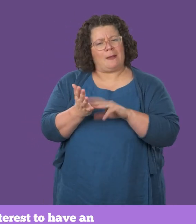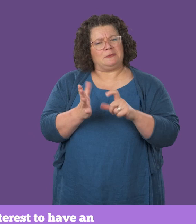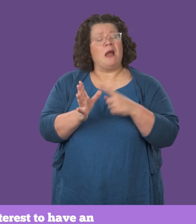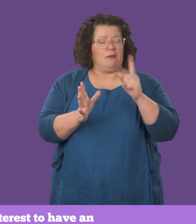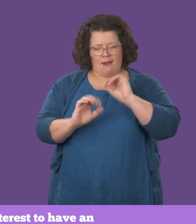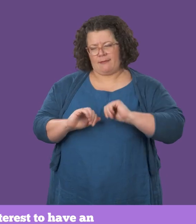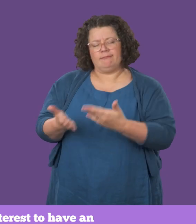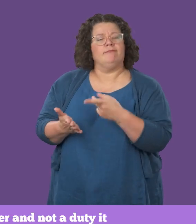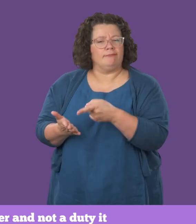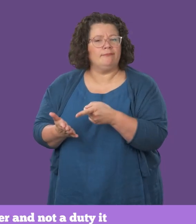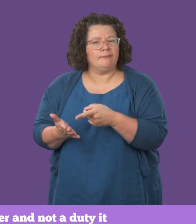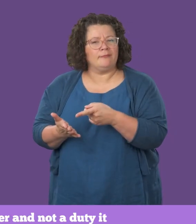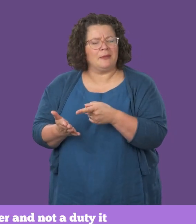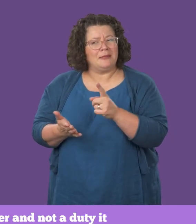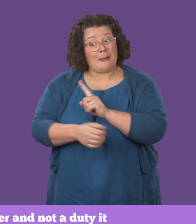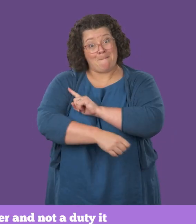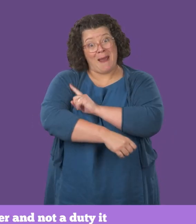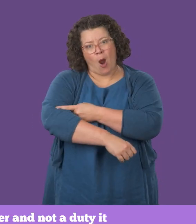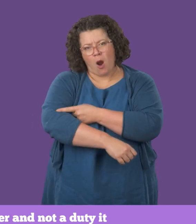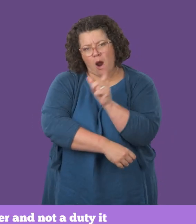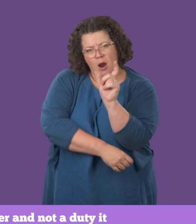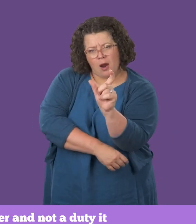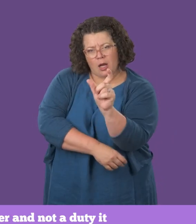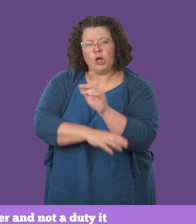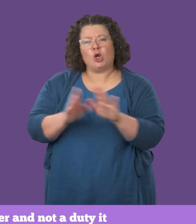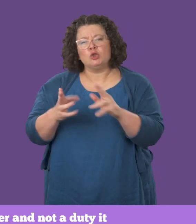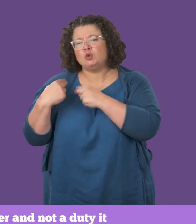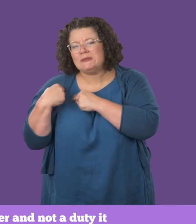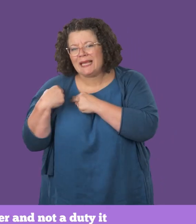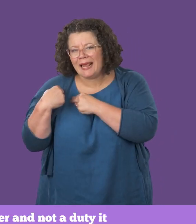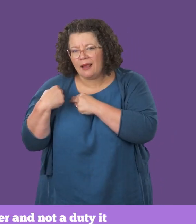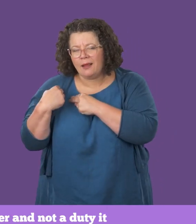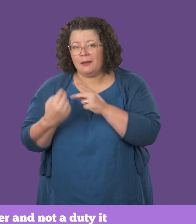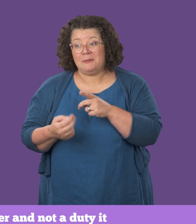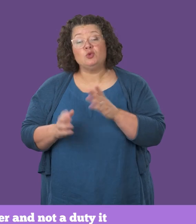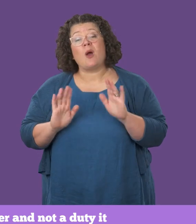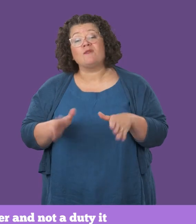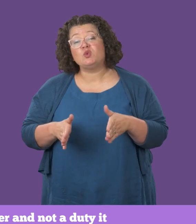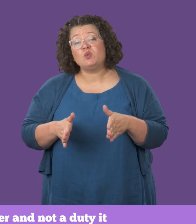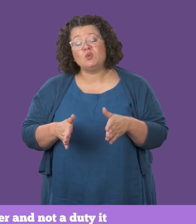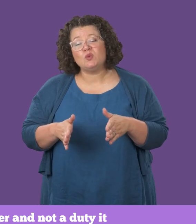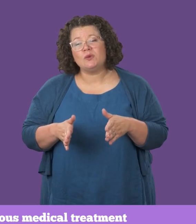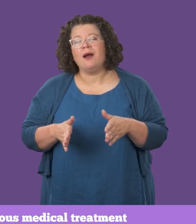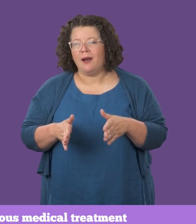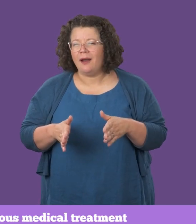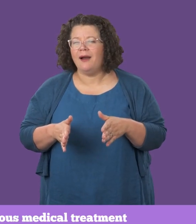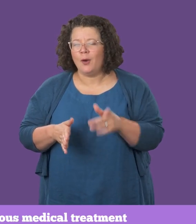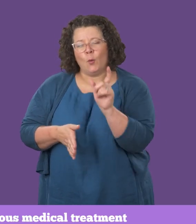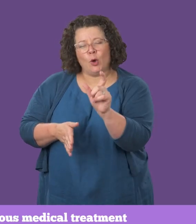they can. But because it's a power, not a duty, it means that they don't have to have one. Whereas it's a duty